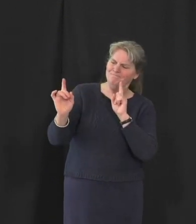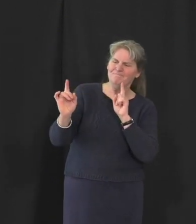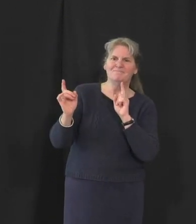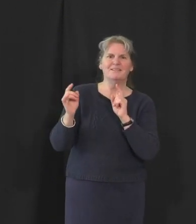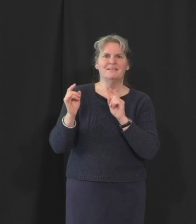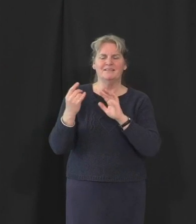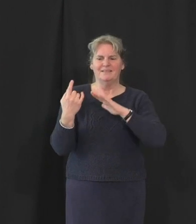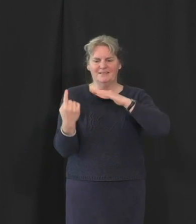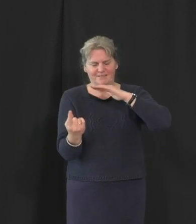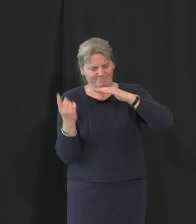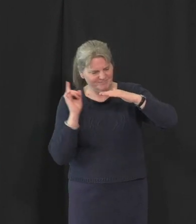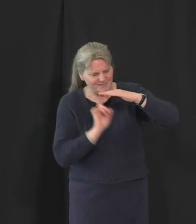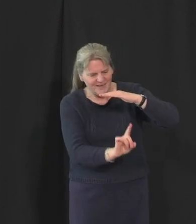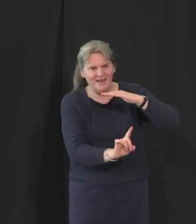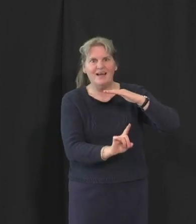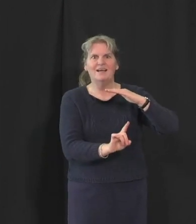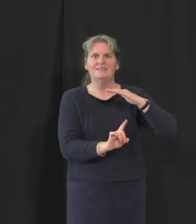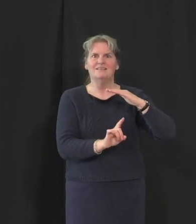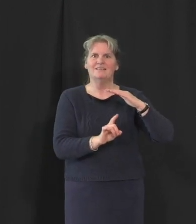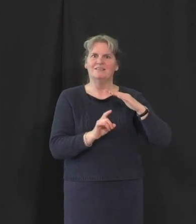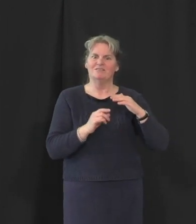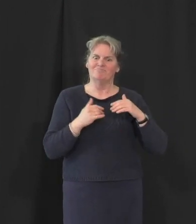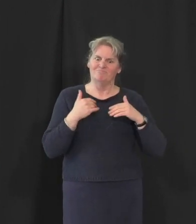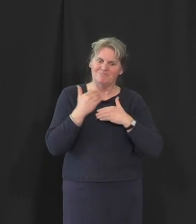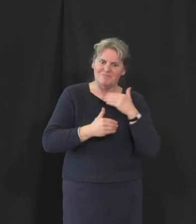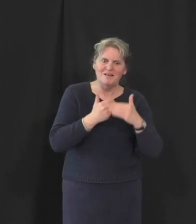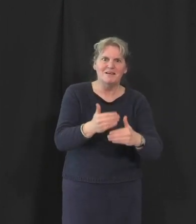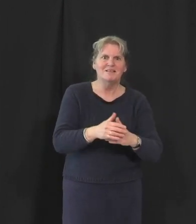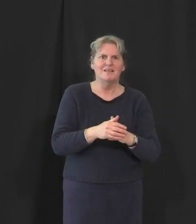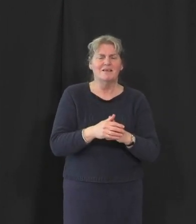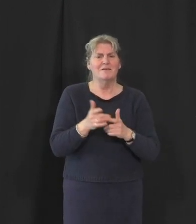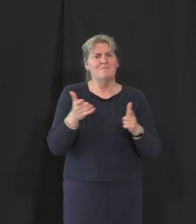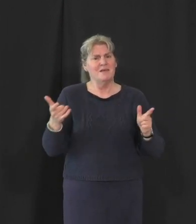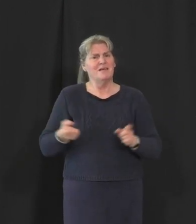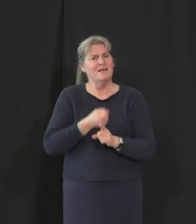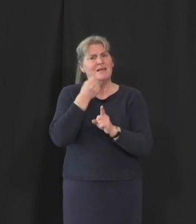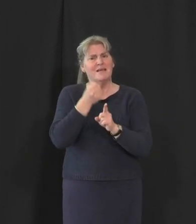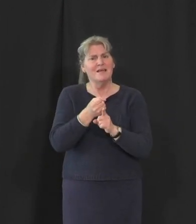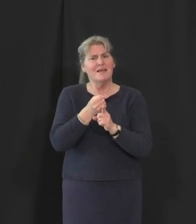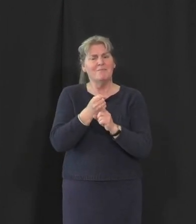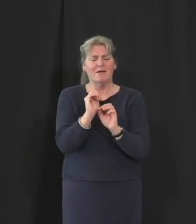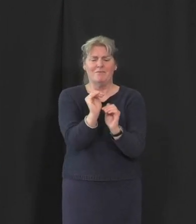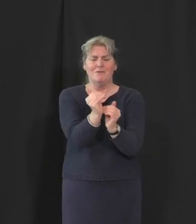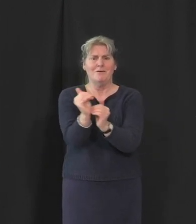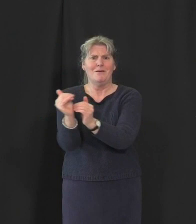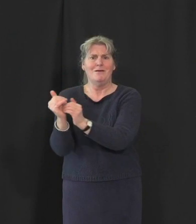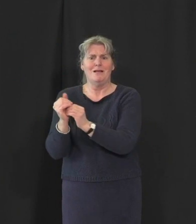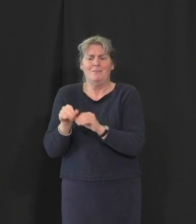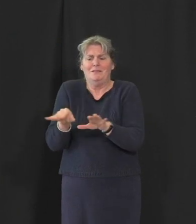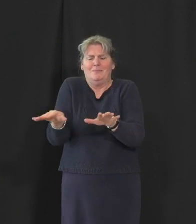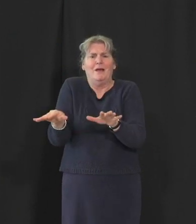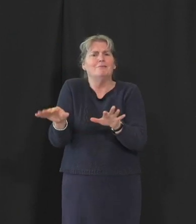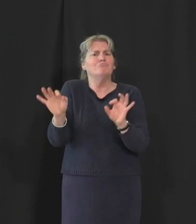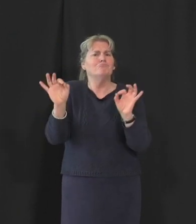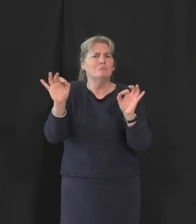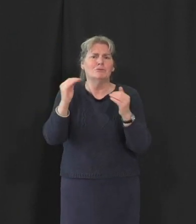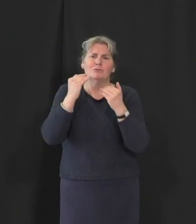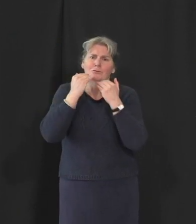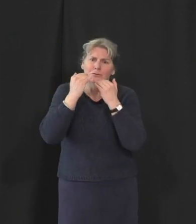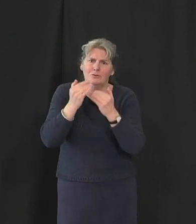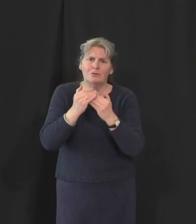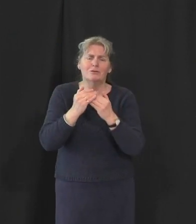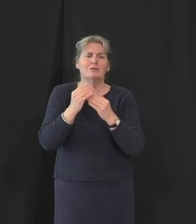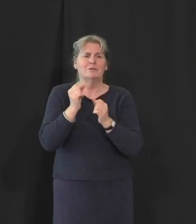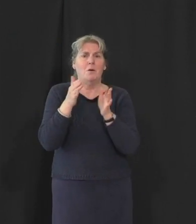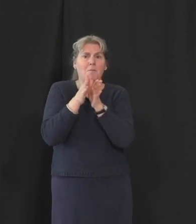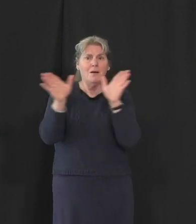and isolation measures are carried out, it has a huge influence in containing the spread of COVID and making the task